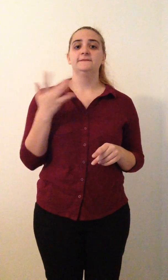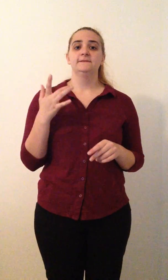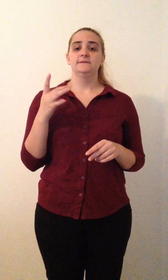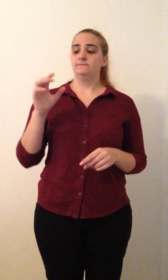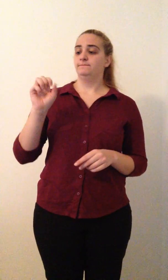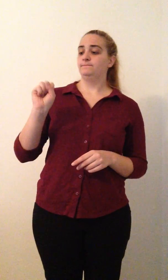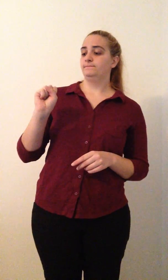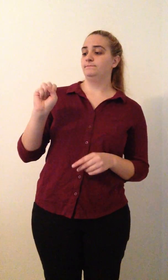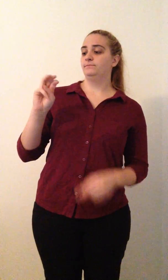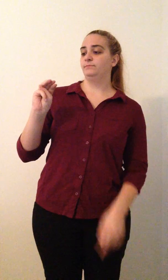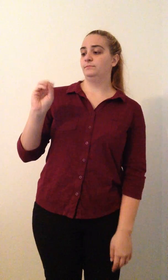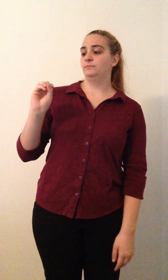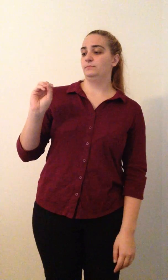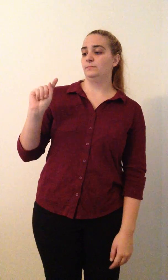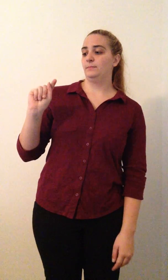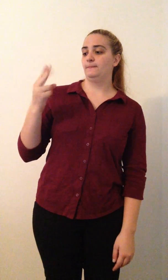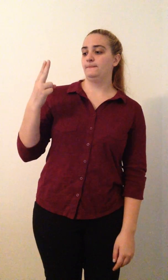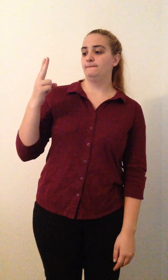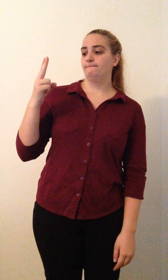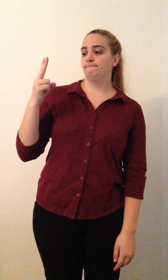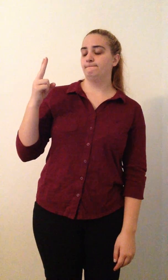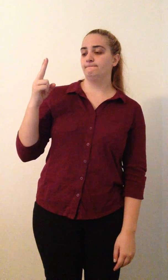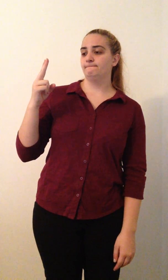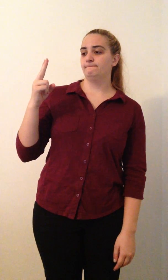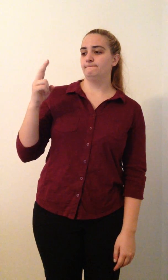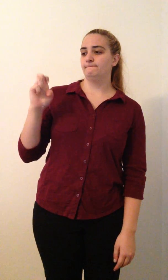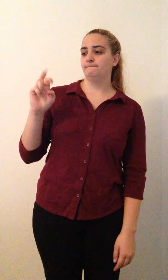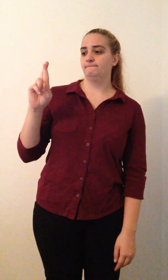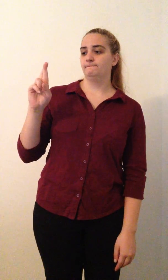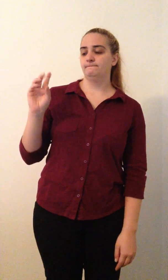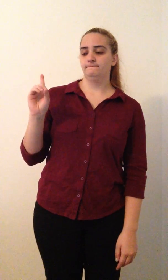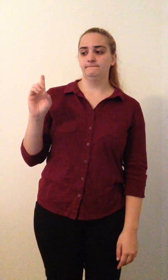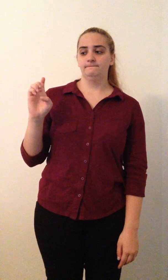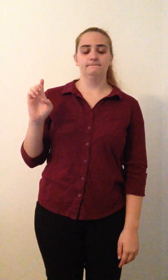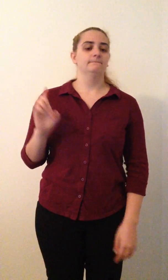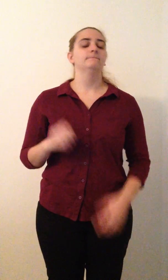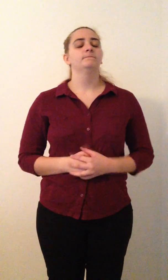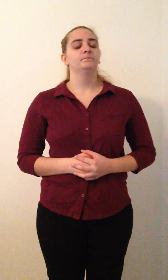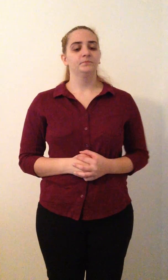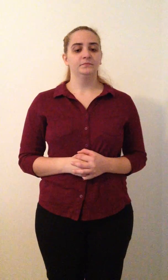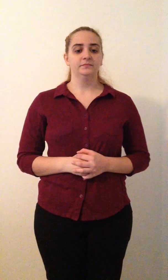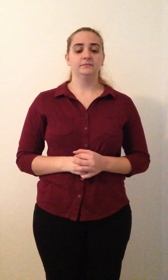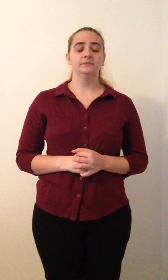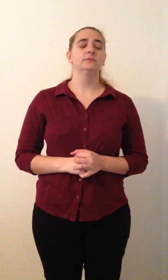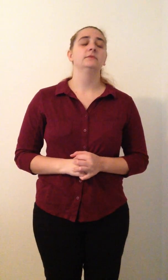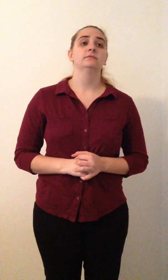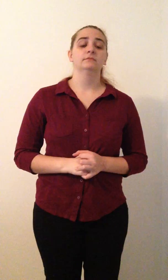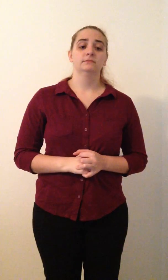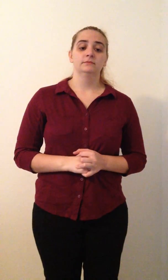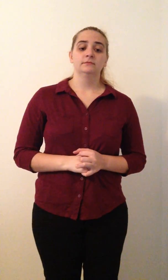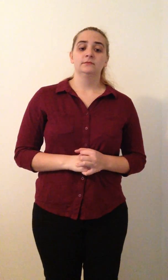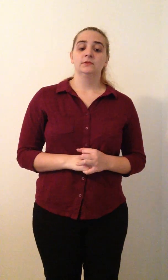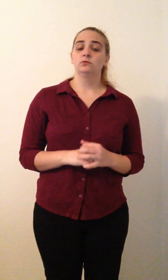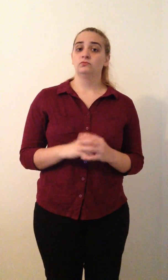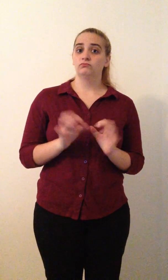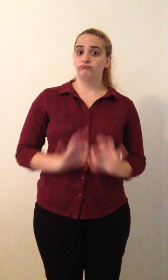different ways that we're going to be affected by each other. So it's critical that